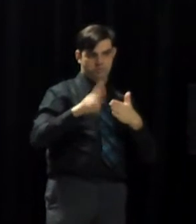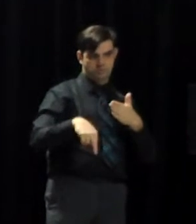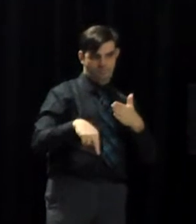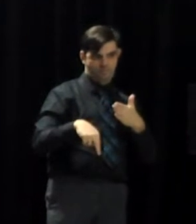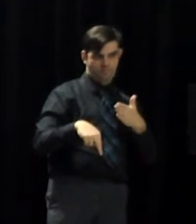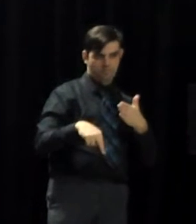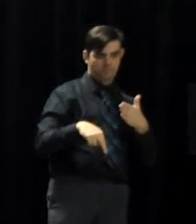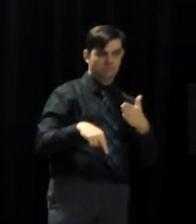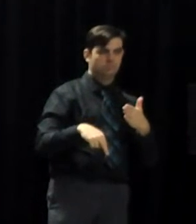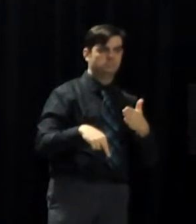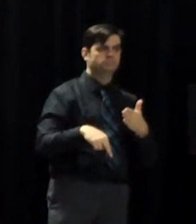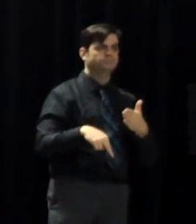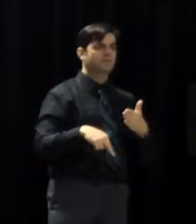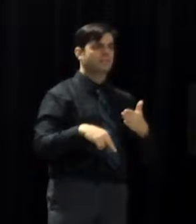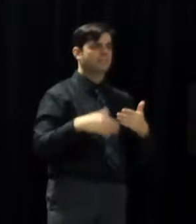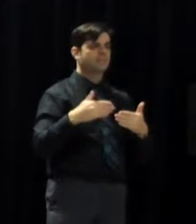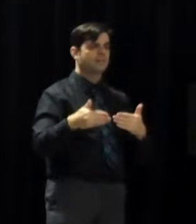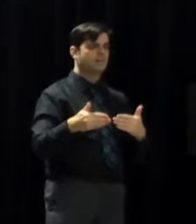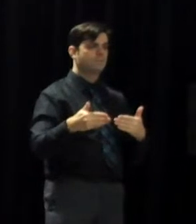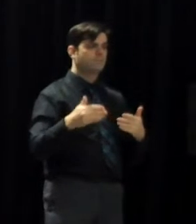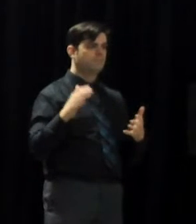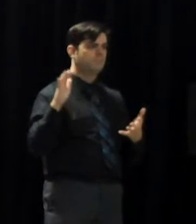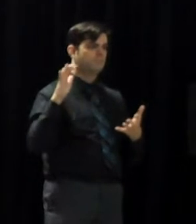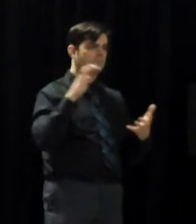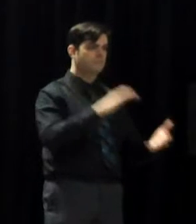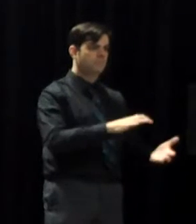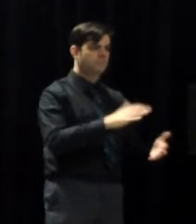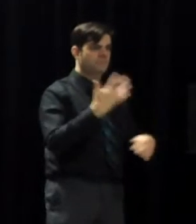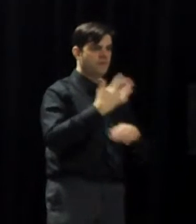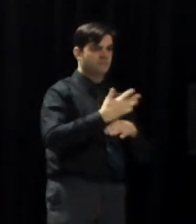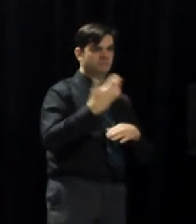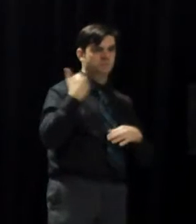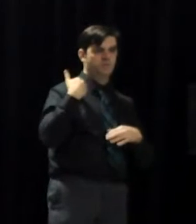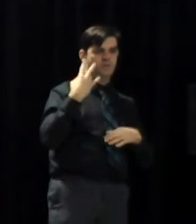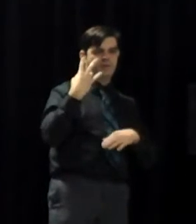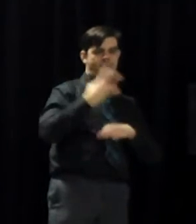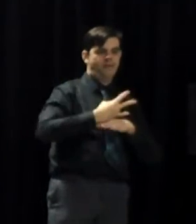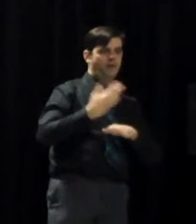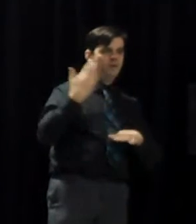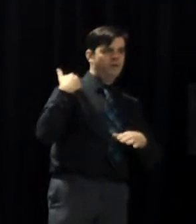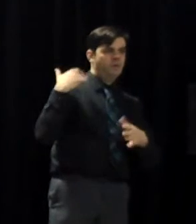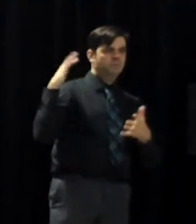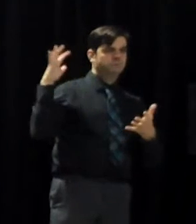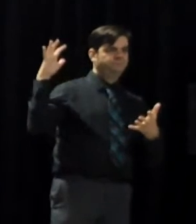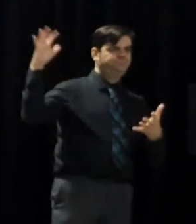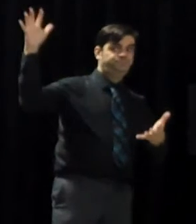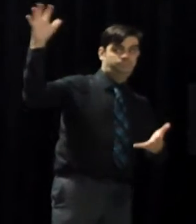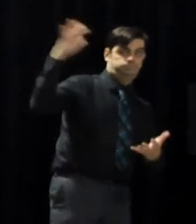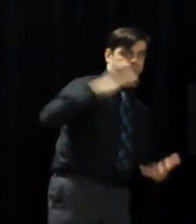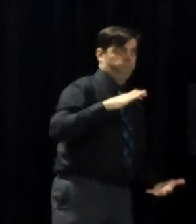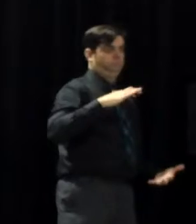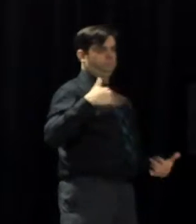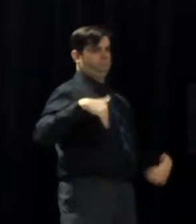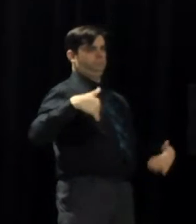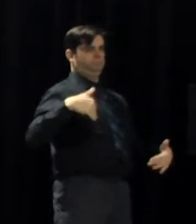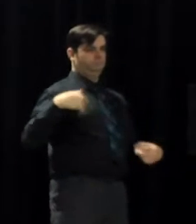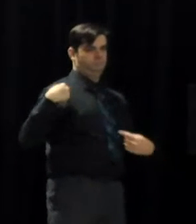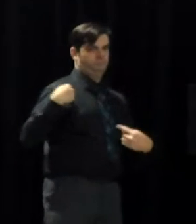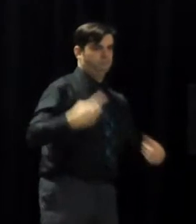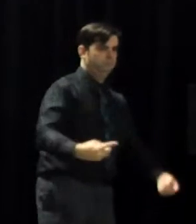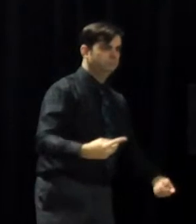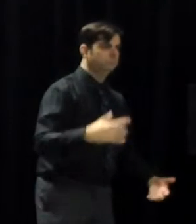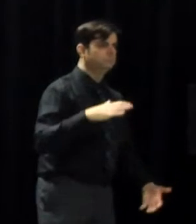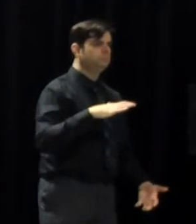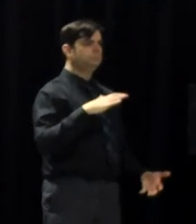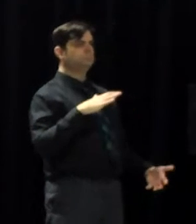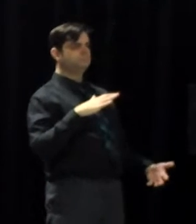from 5 days ago and 7 days ago hitting you, that could be it, Andrew. Or it could be that's where we are, and we'll see it